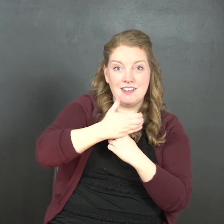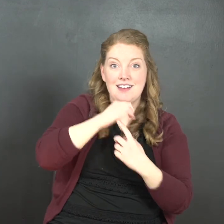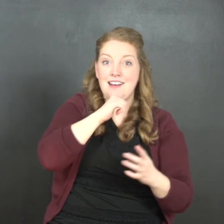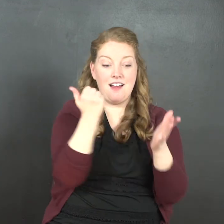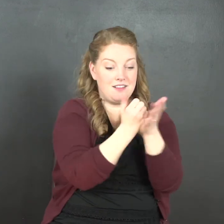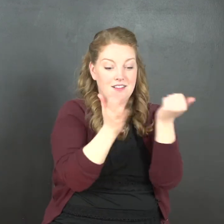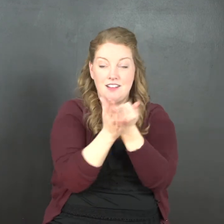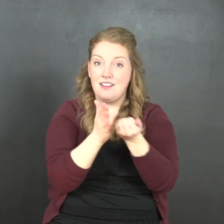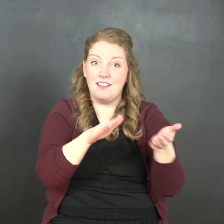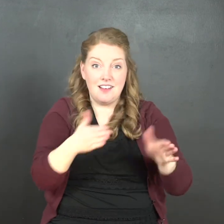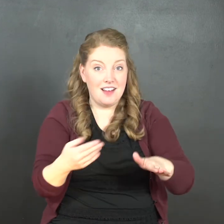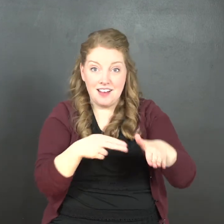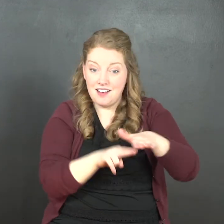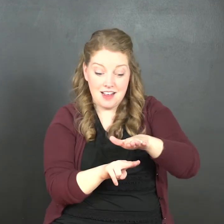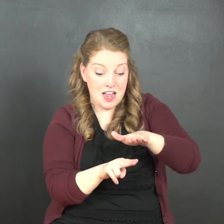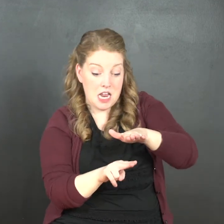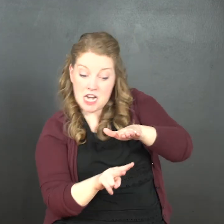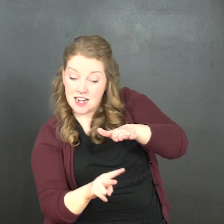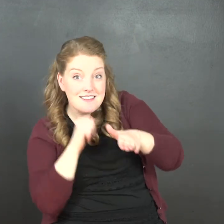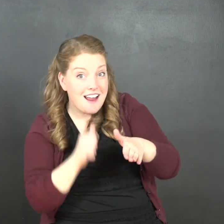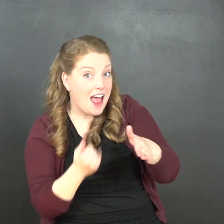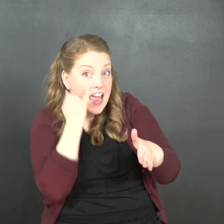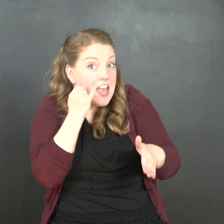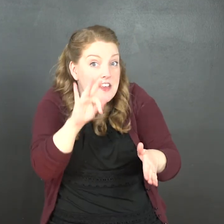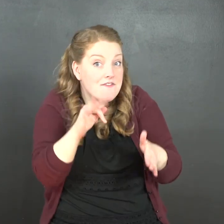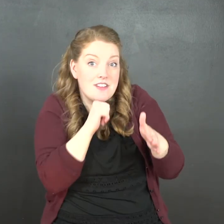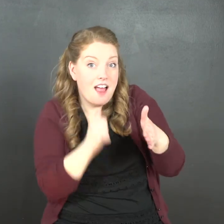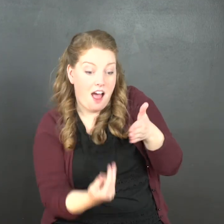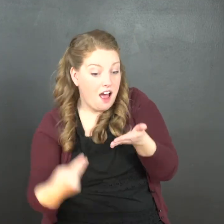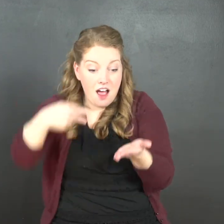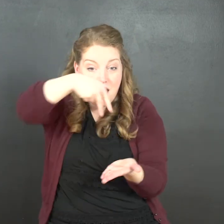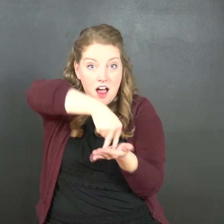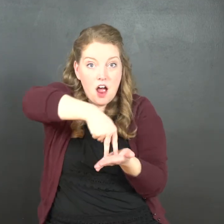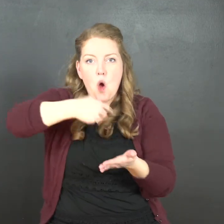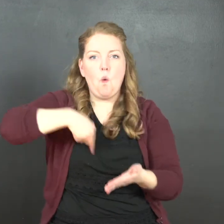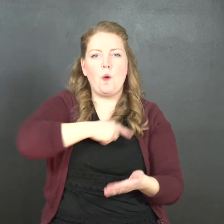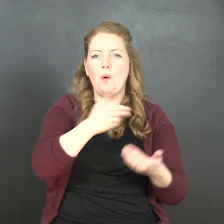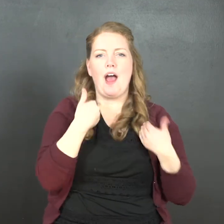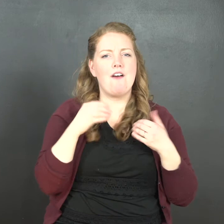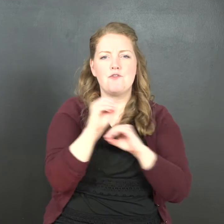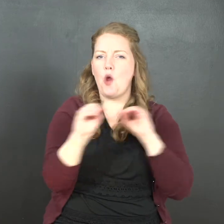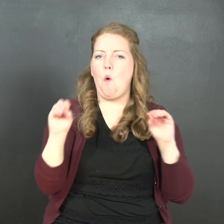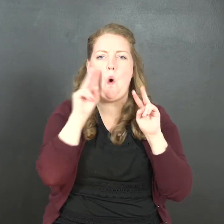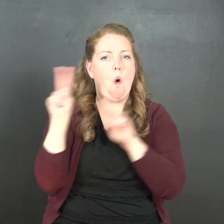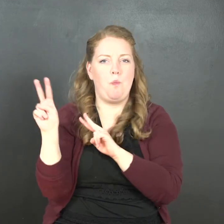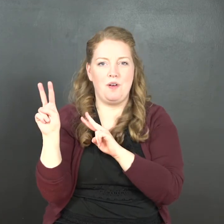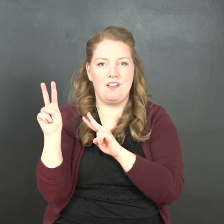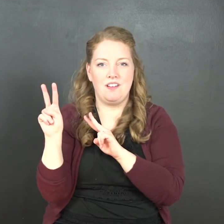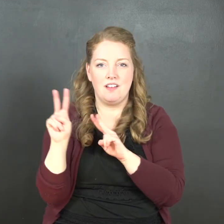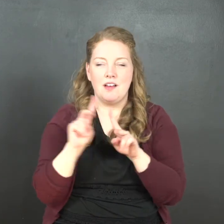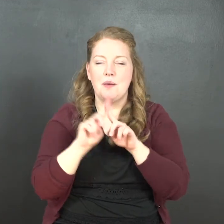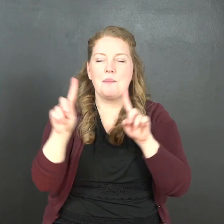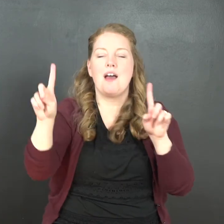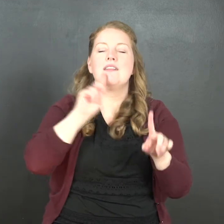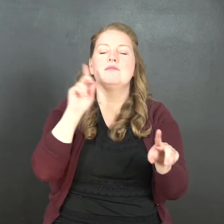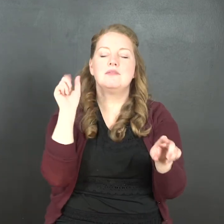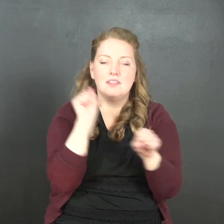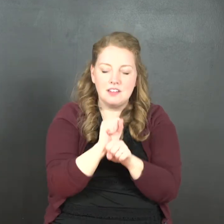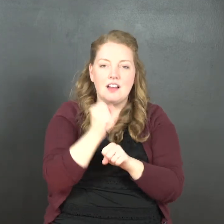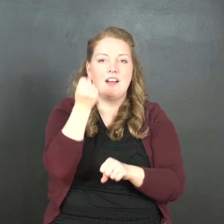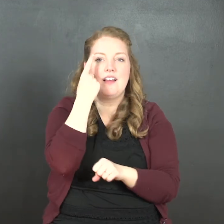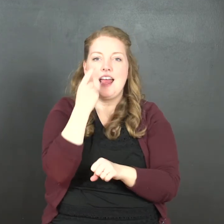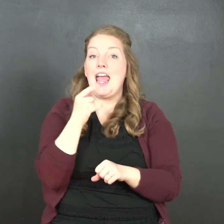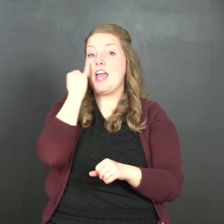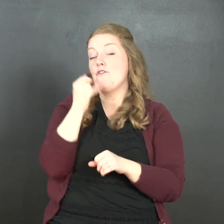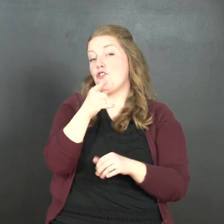news of the resurrection. And if you're asking for a friend, or if you're asking for yourself, you need to know that because of Jesus and his resurrection,